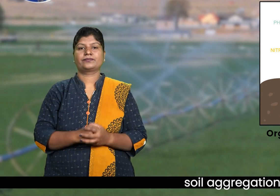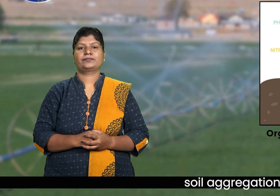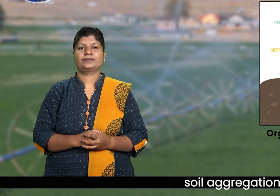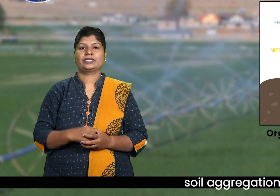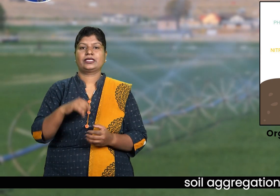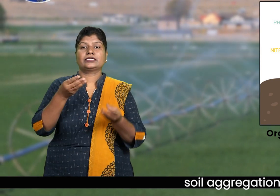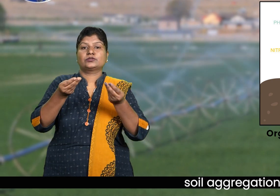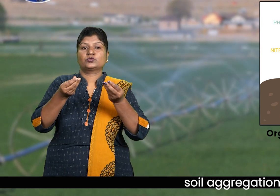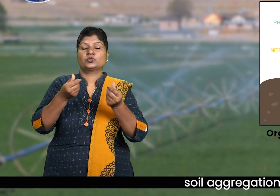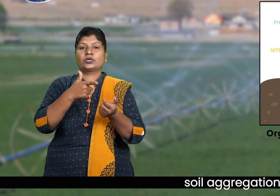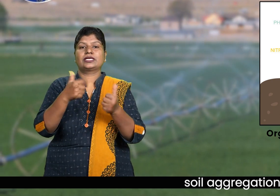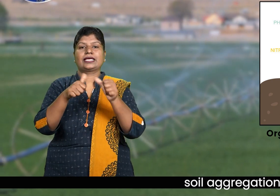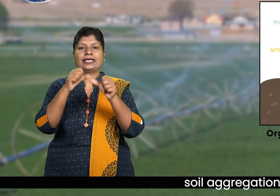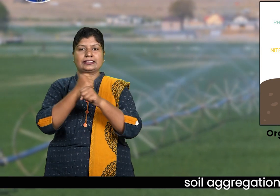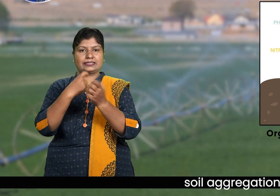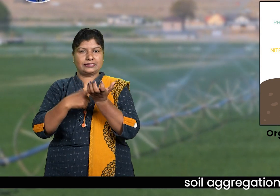soil aggregation,